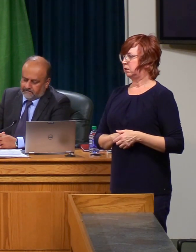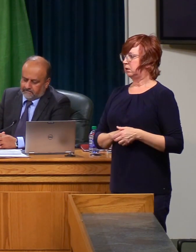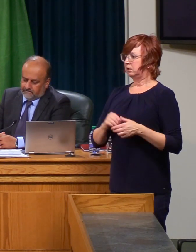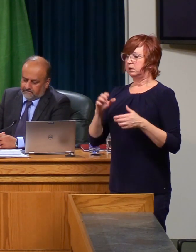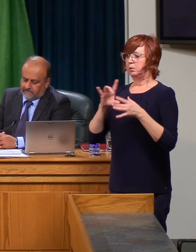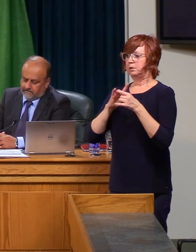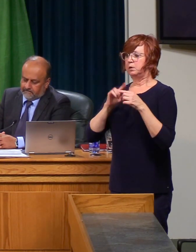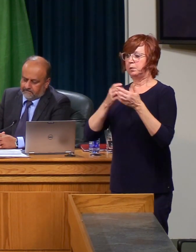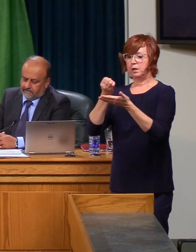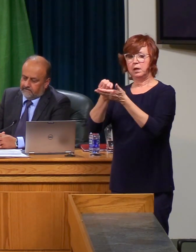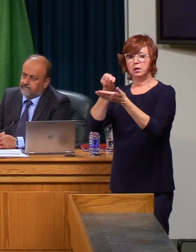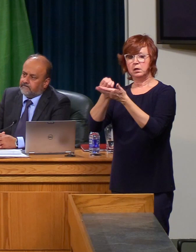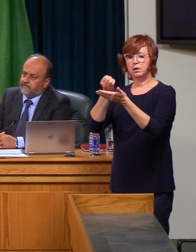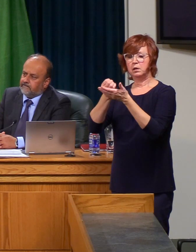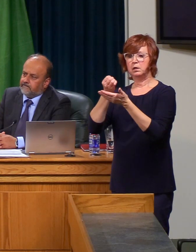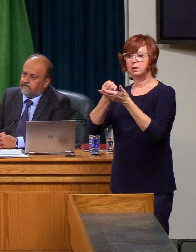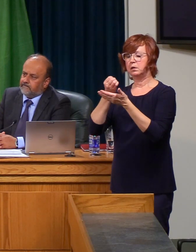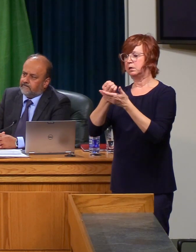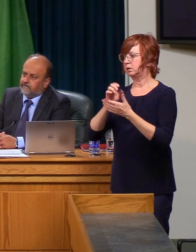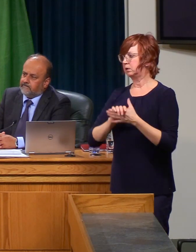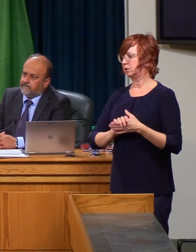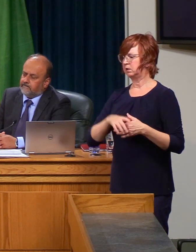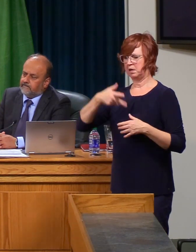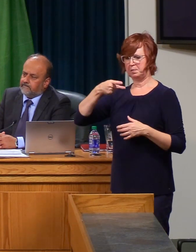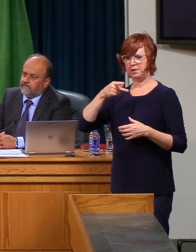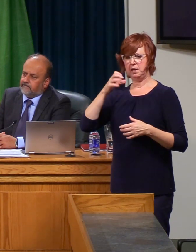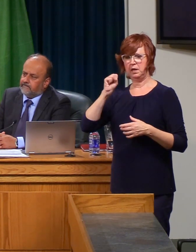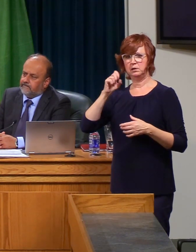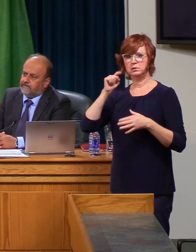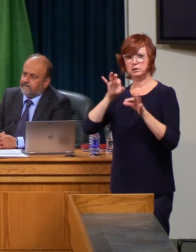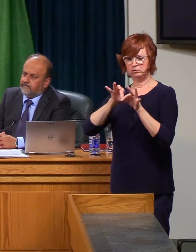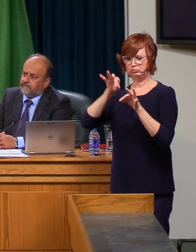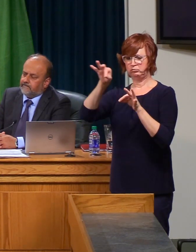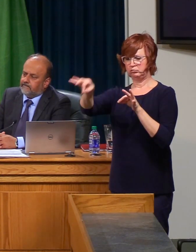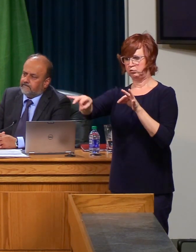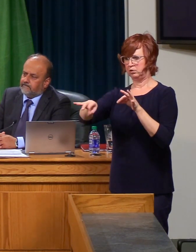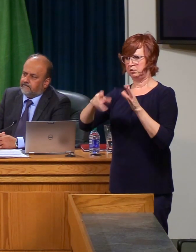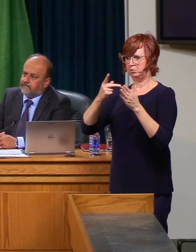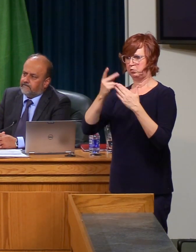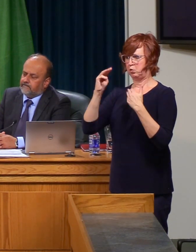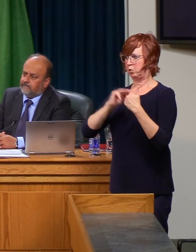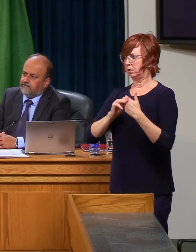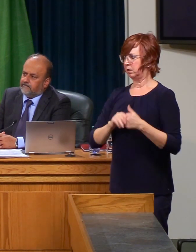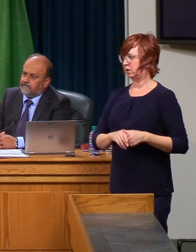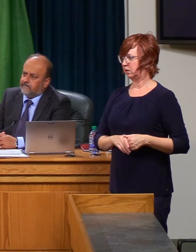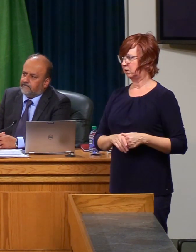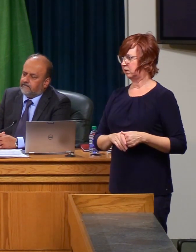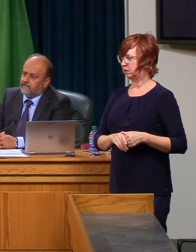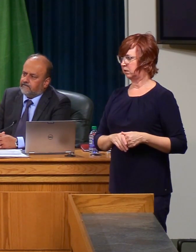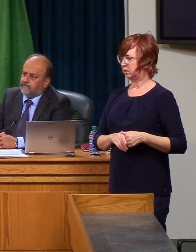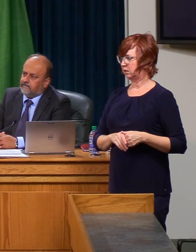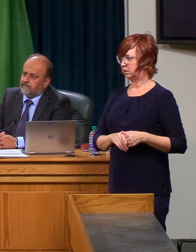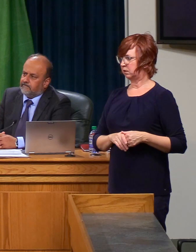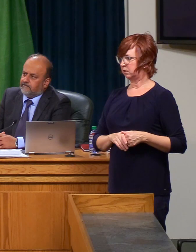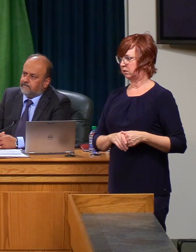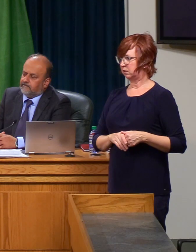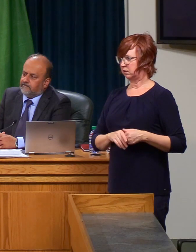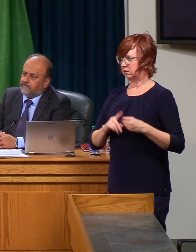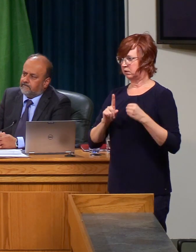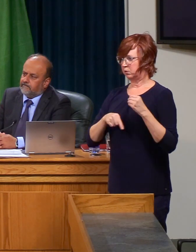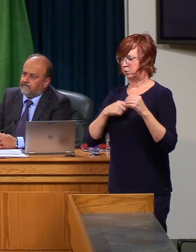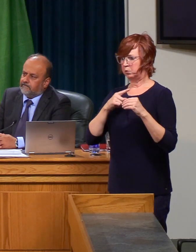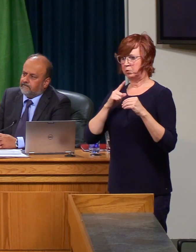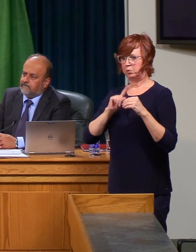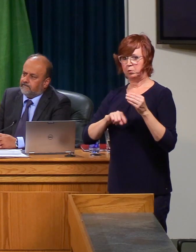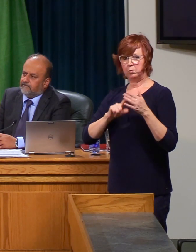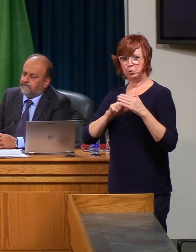again, the PST deferral program, how will that affect municipal revenue